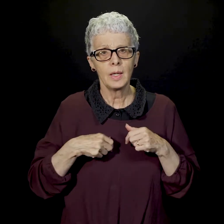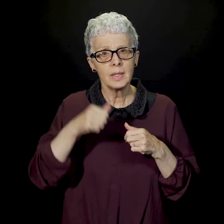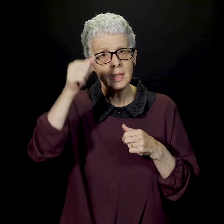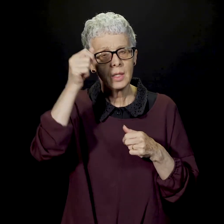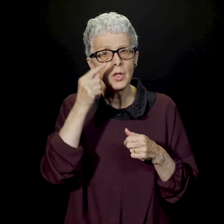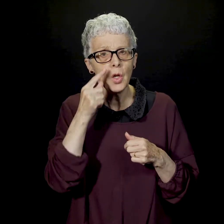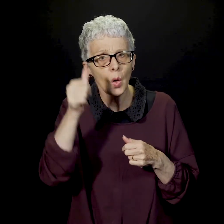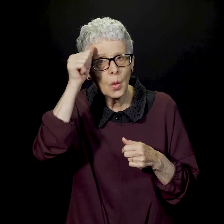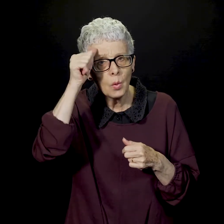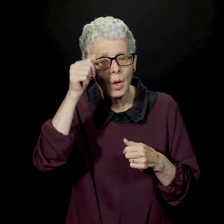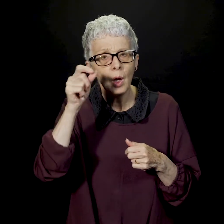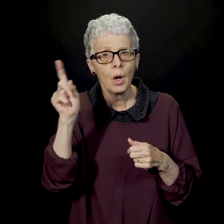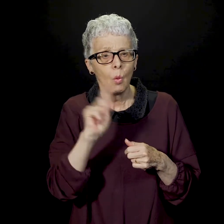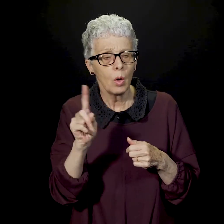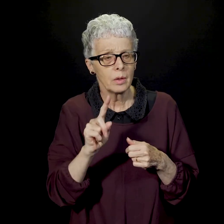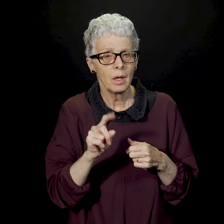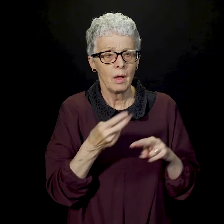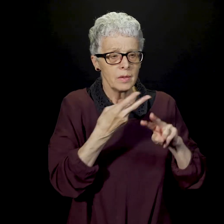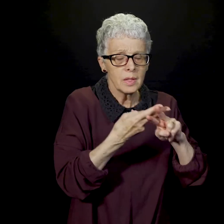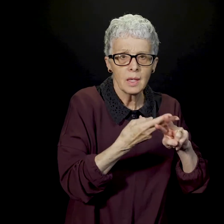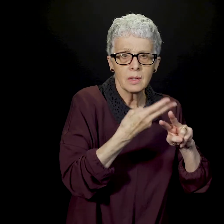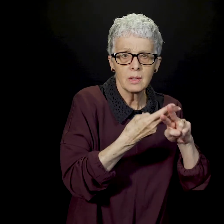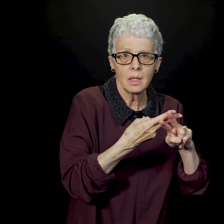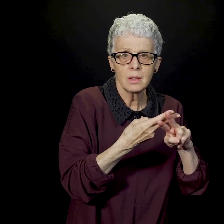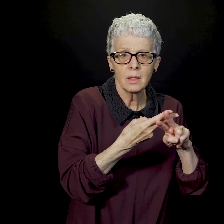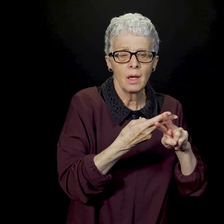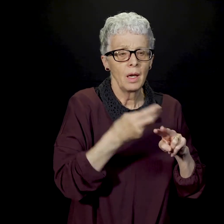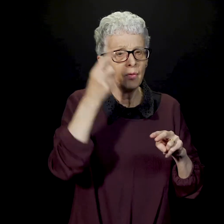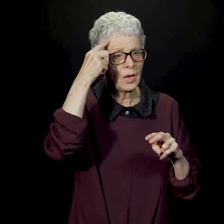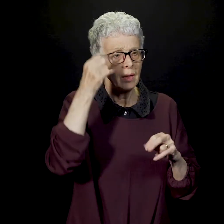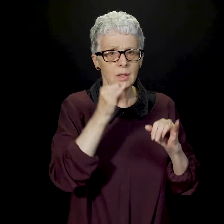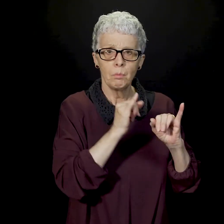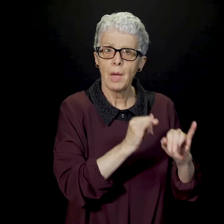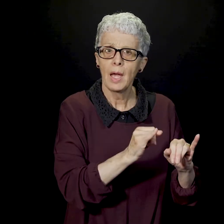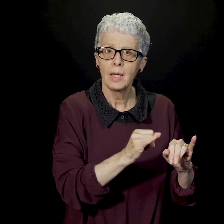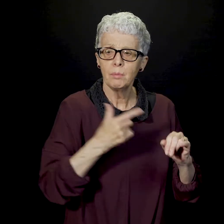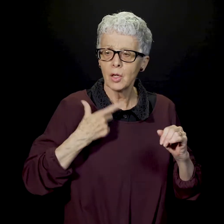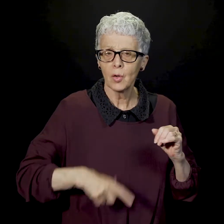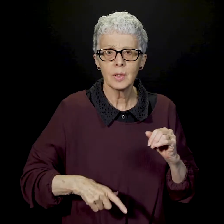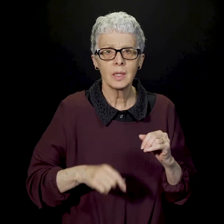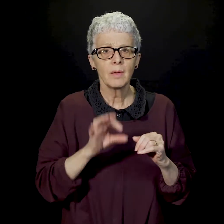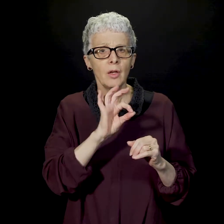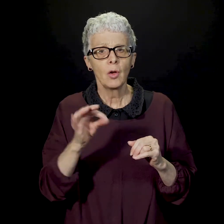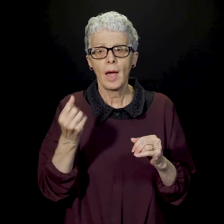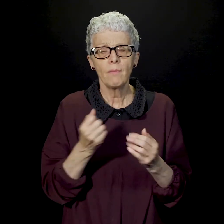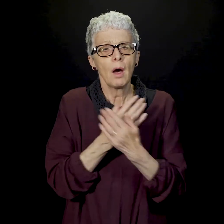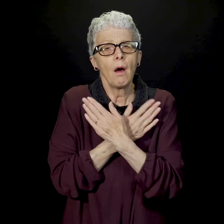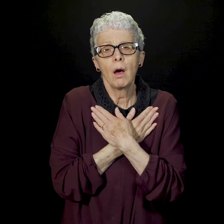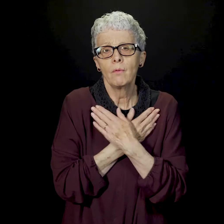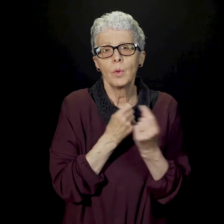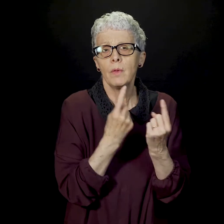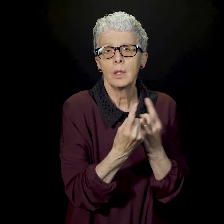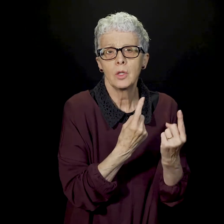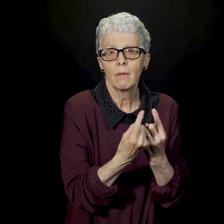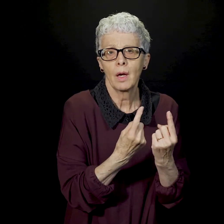gap between what is being sold and what is being experienced. She goes on to talk about the students who experience loss and